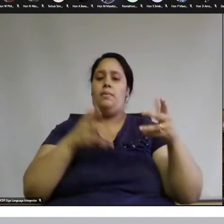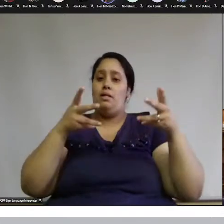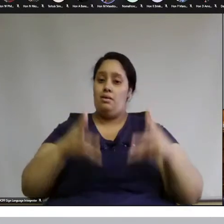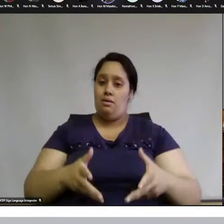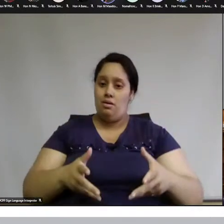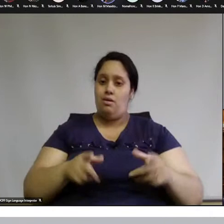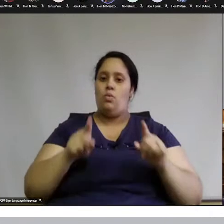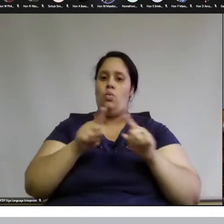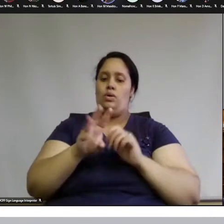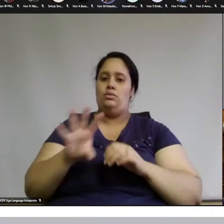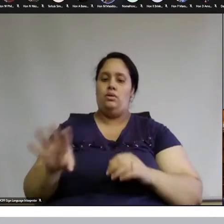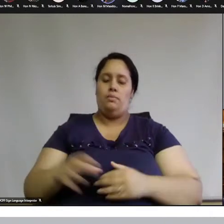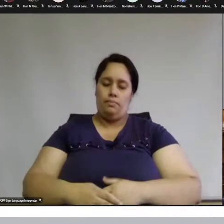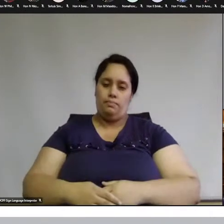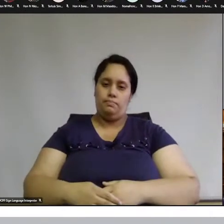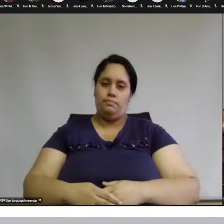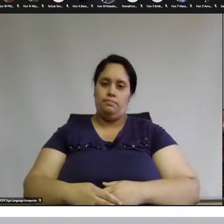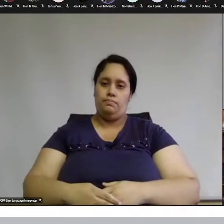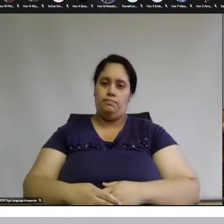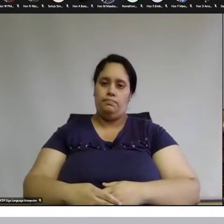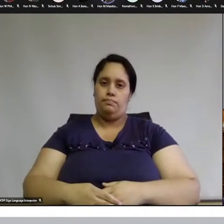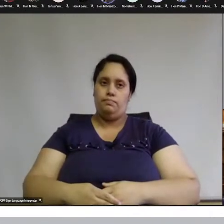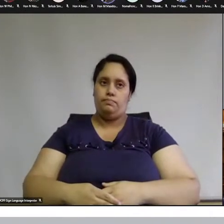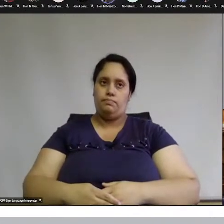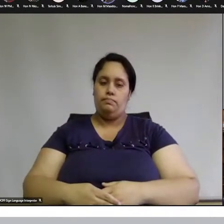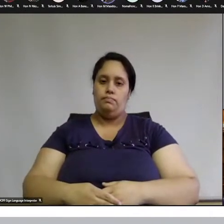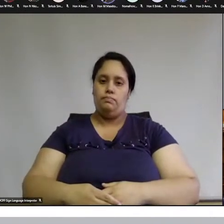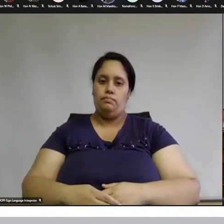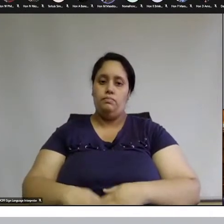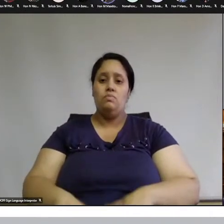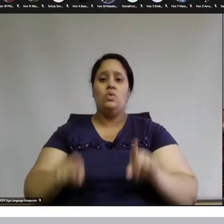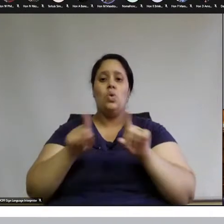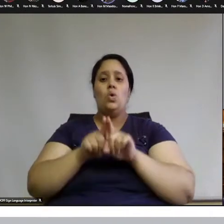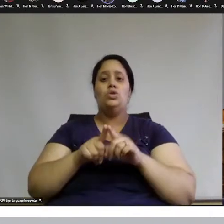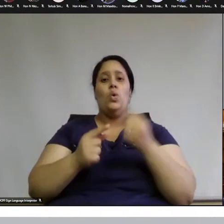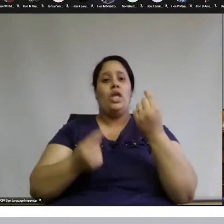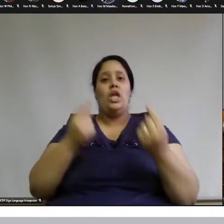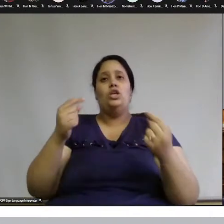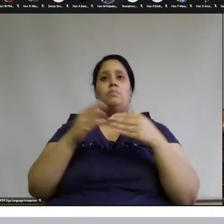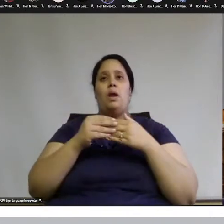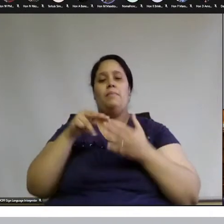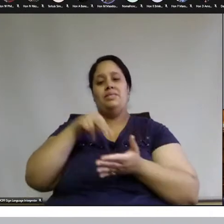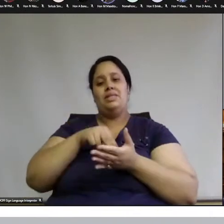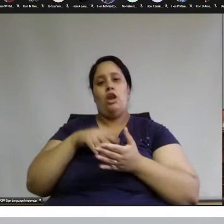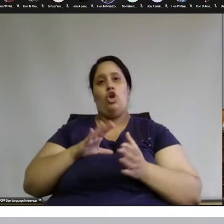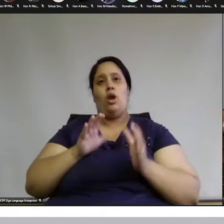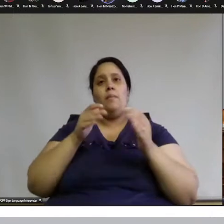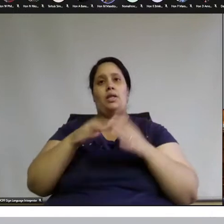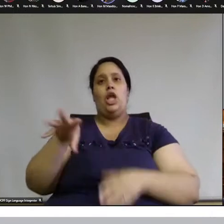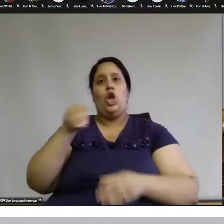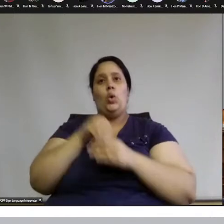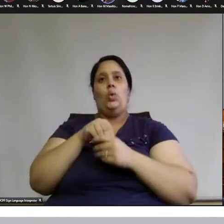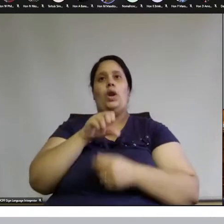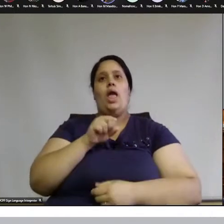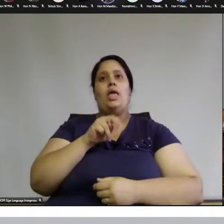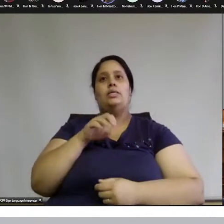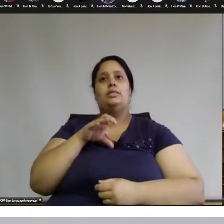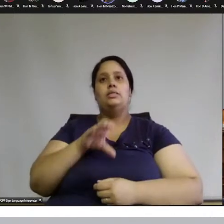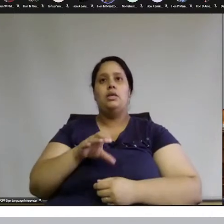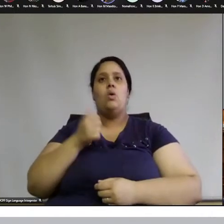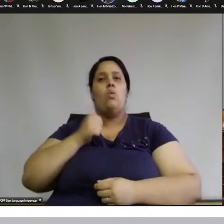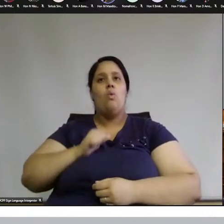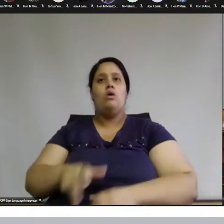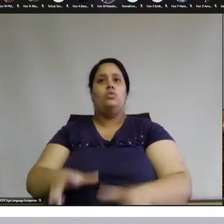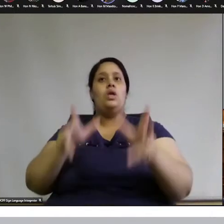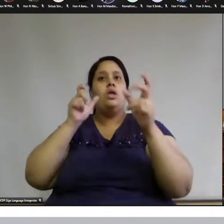here in the Western Cape. And despite the fact that every member of the standing committee, including the ANC, wants to